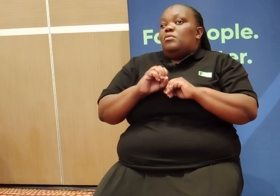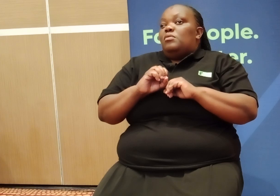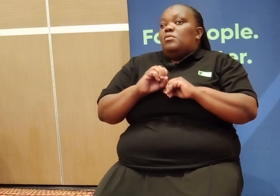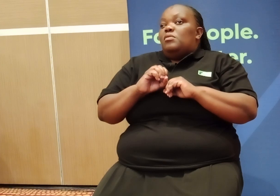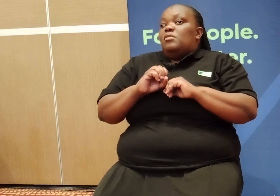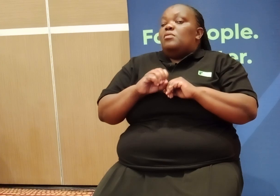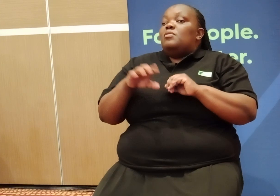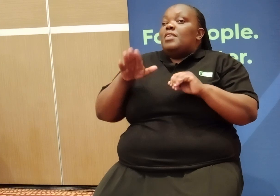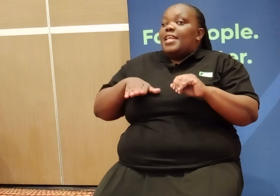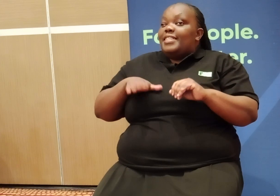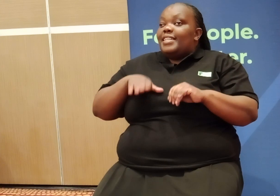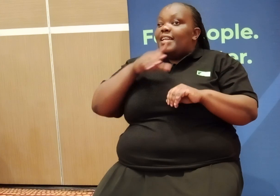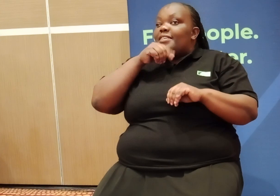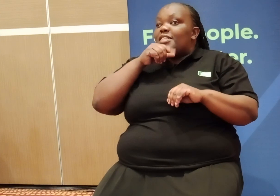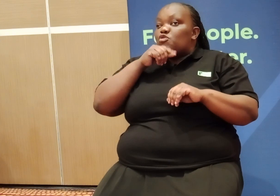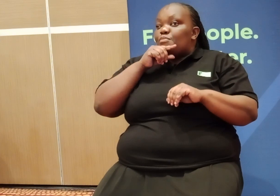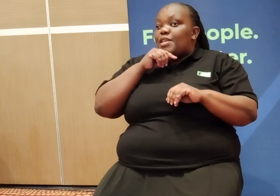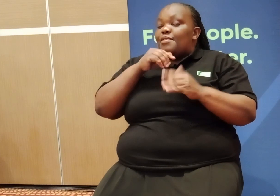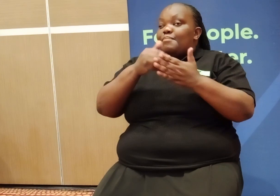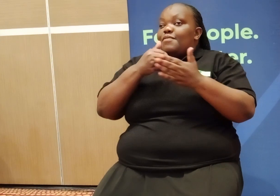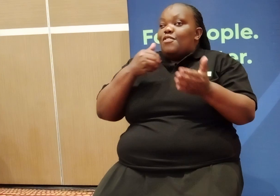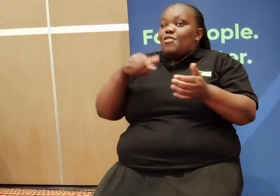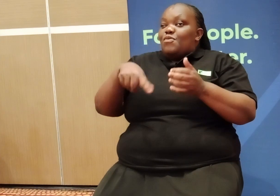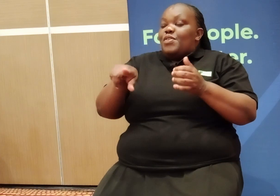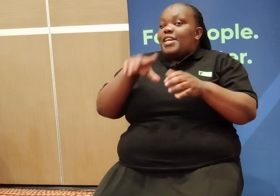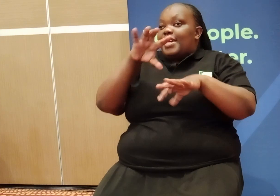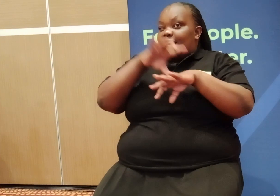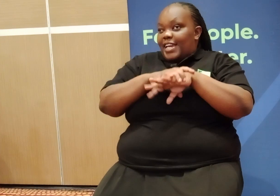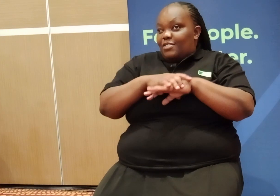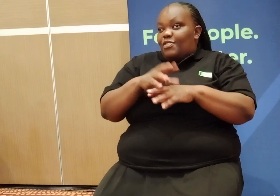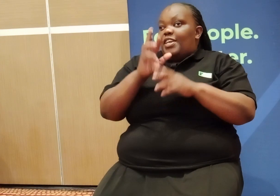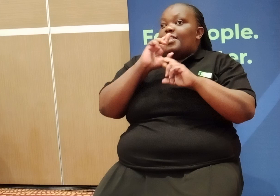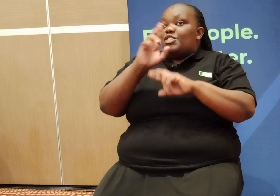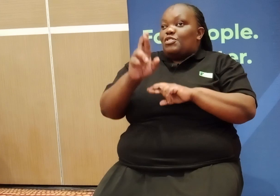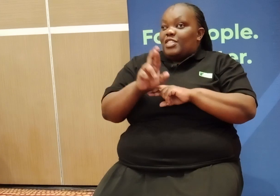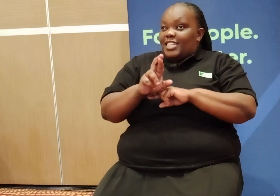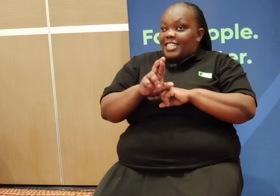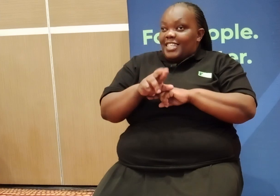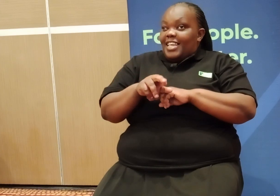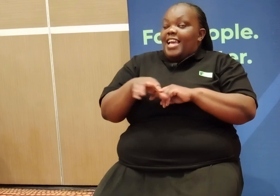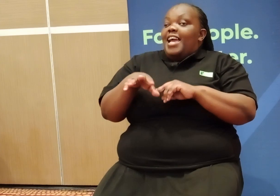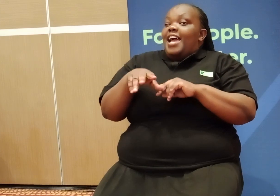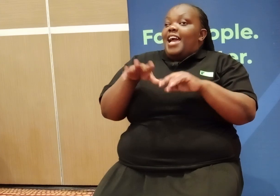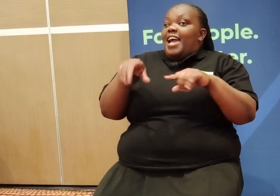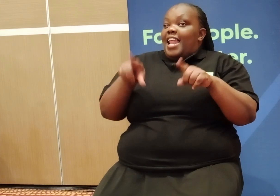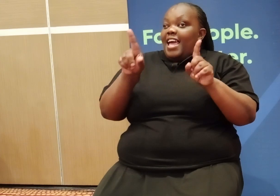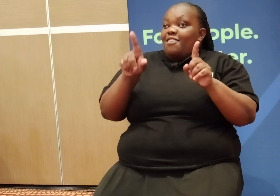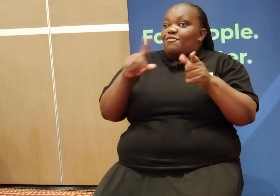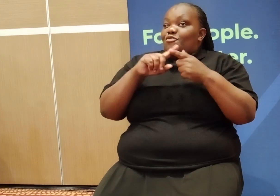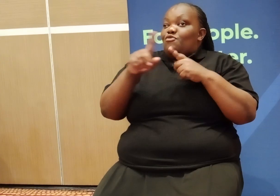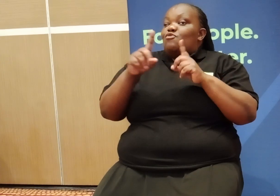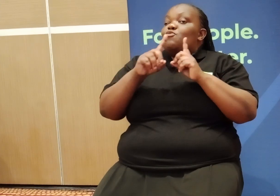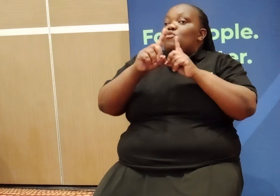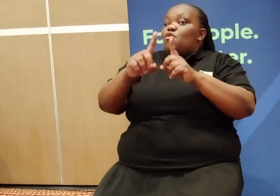Ladies and gentlemen, before we get to the results, allow me to work on 4